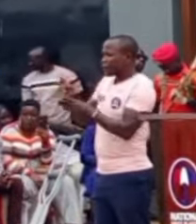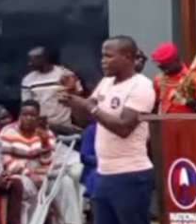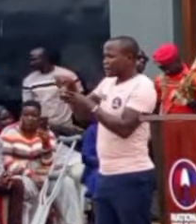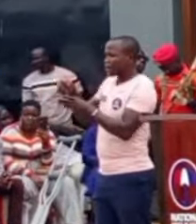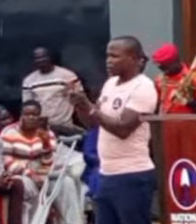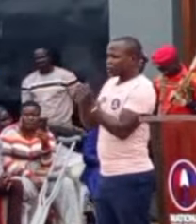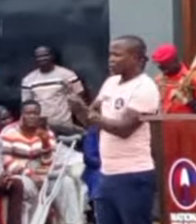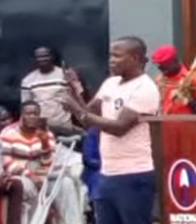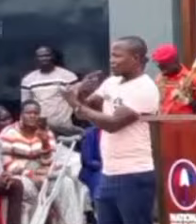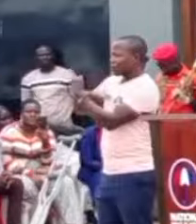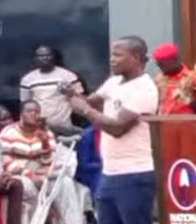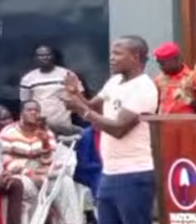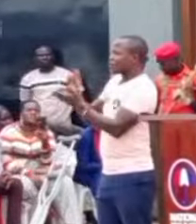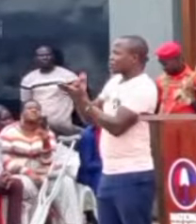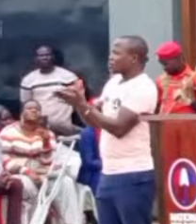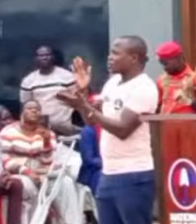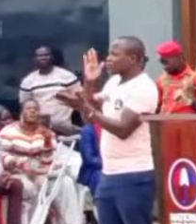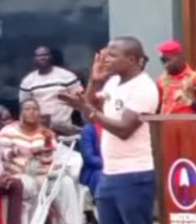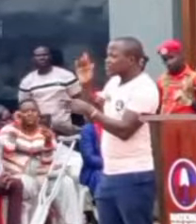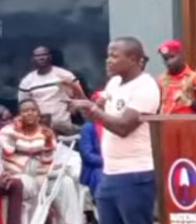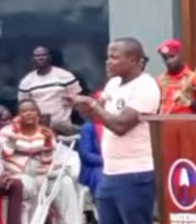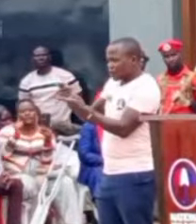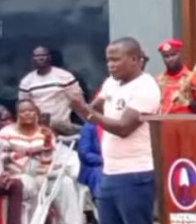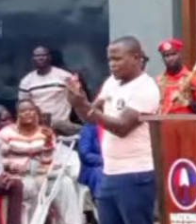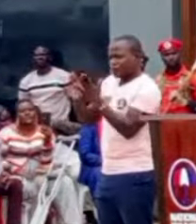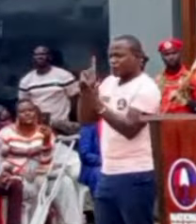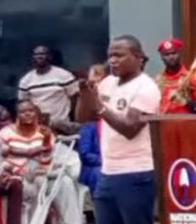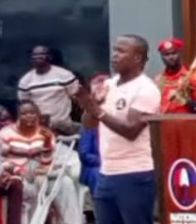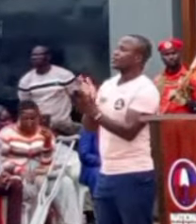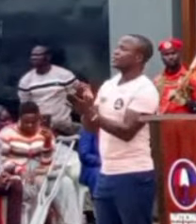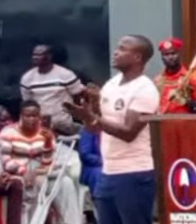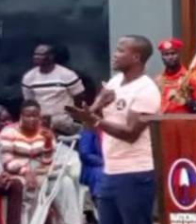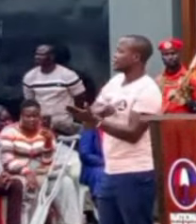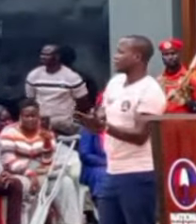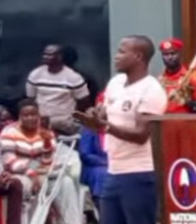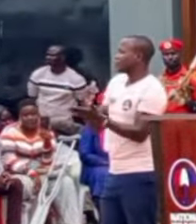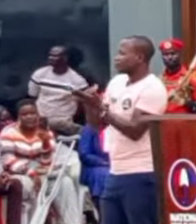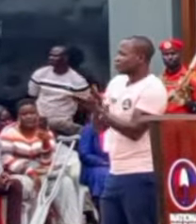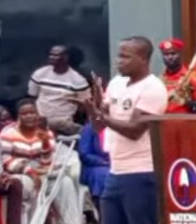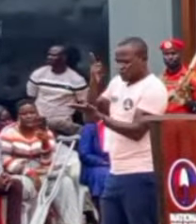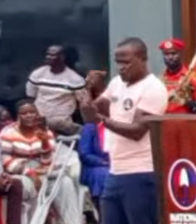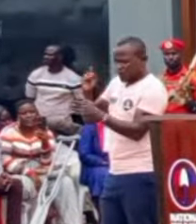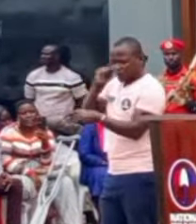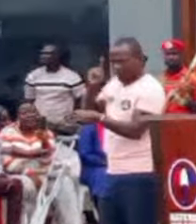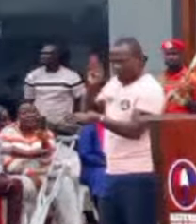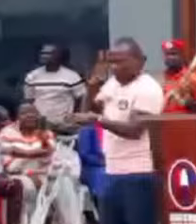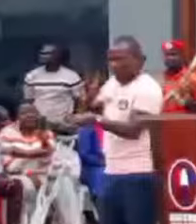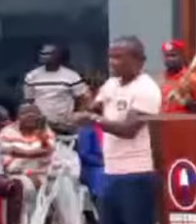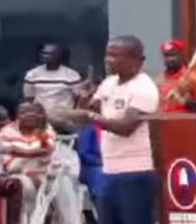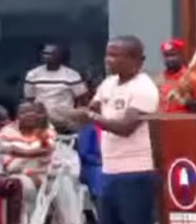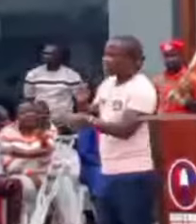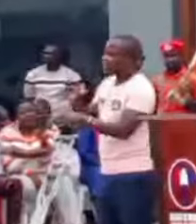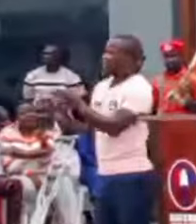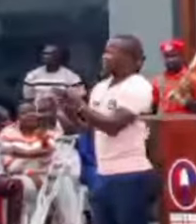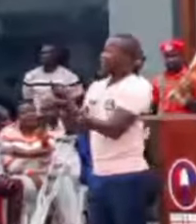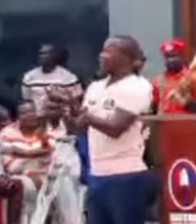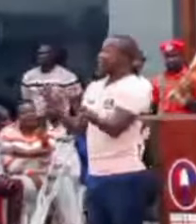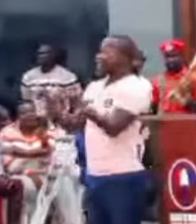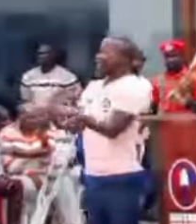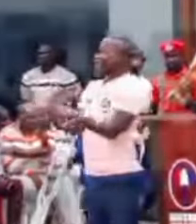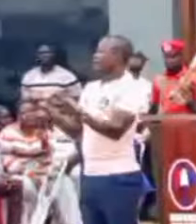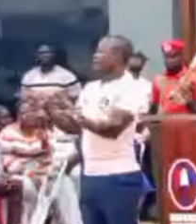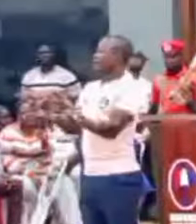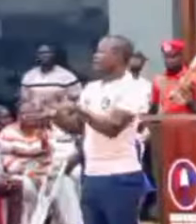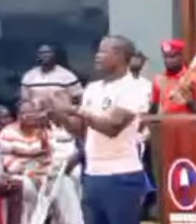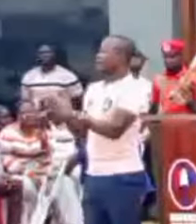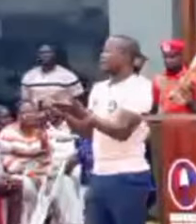omuntu aliko obulemu, tuba tweteekerateekera naffe kuba tumanyi embeera gye tutambuliramu. Ate tumanyi nti enkola